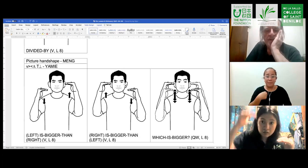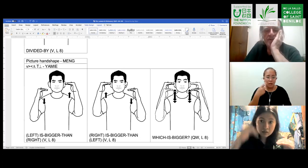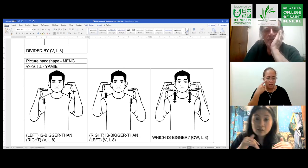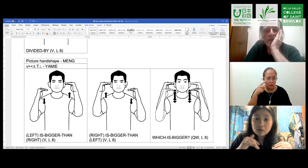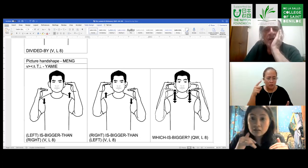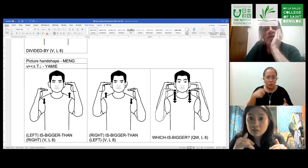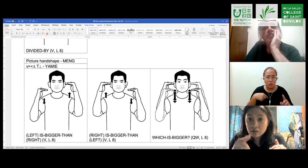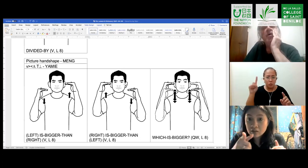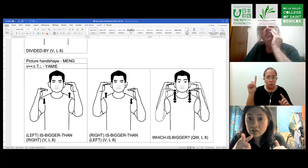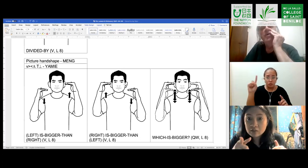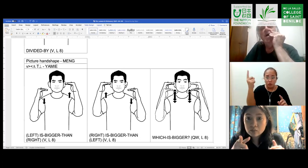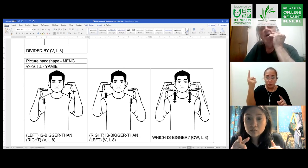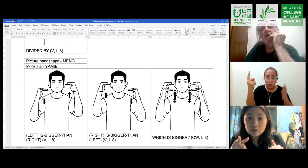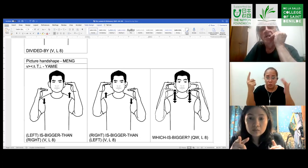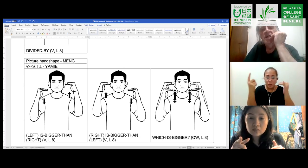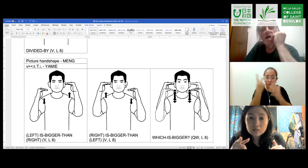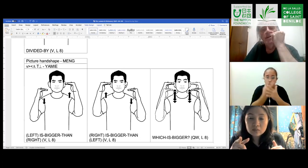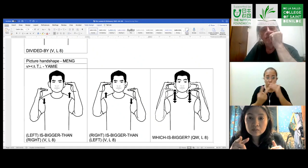because both sign,